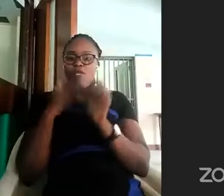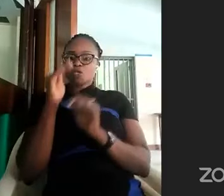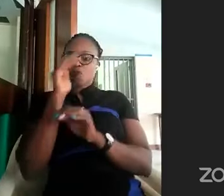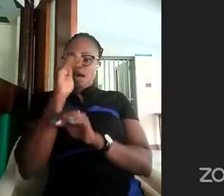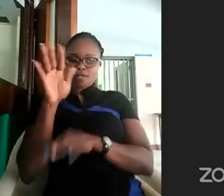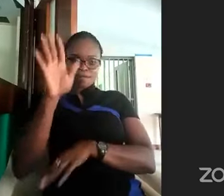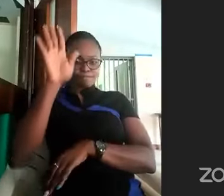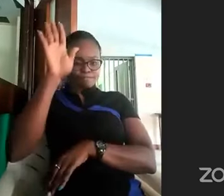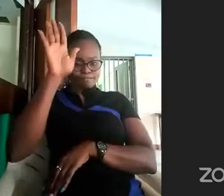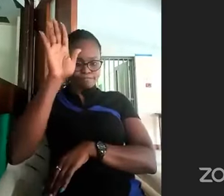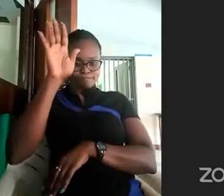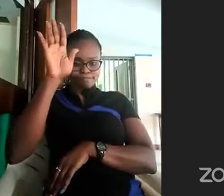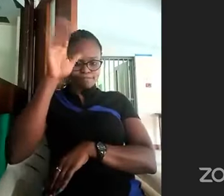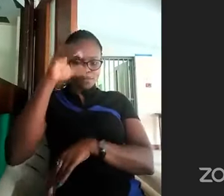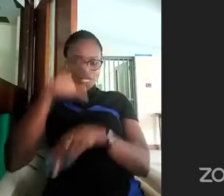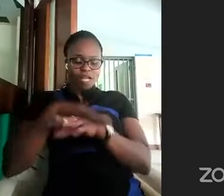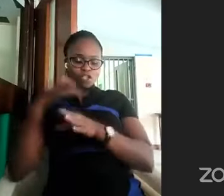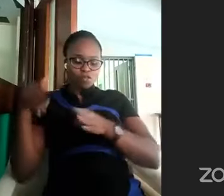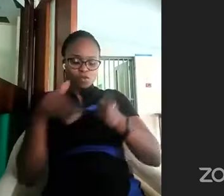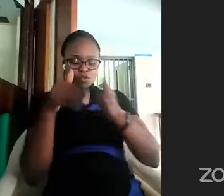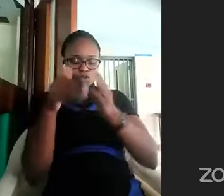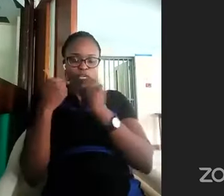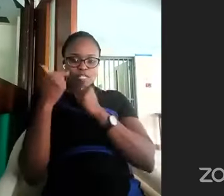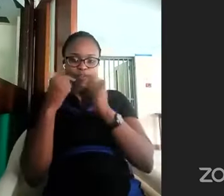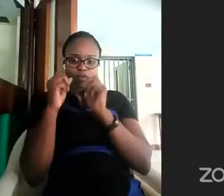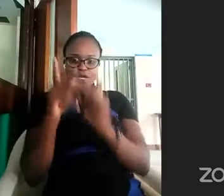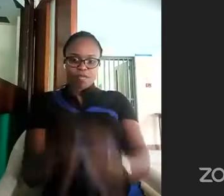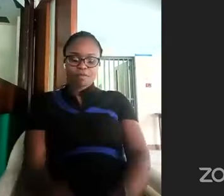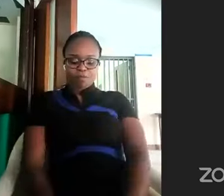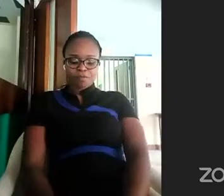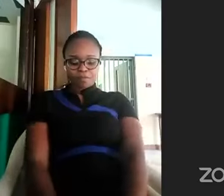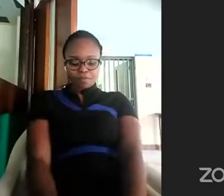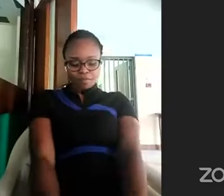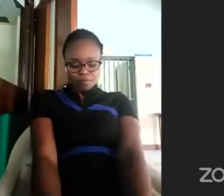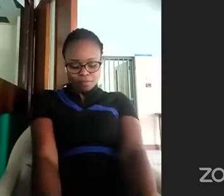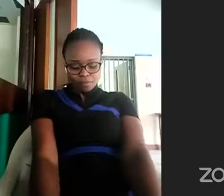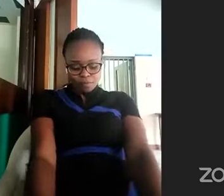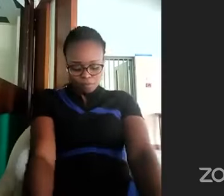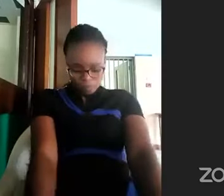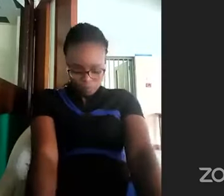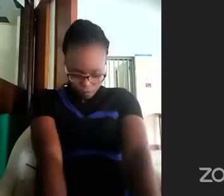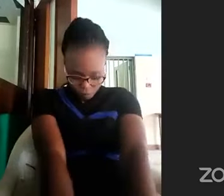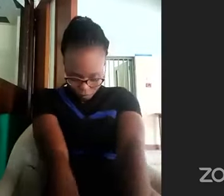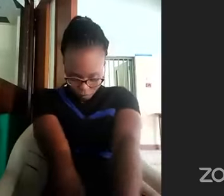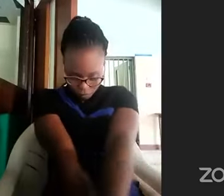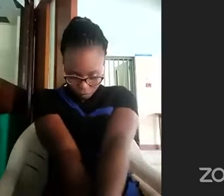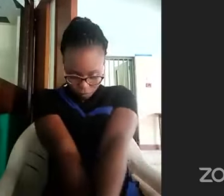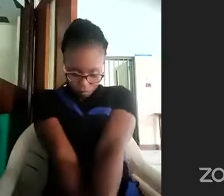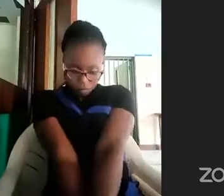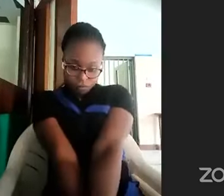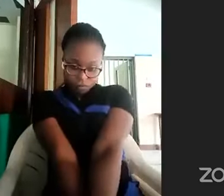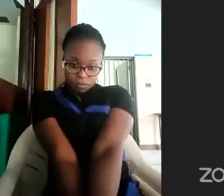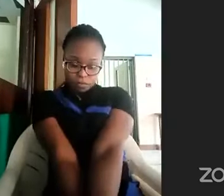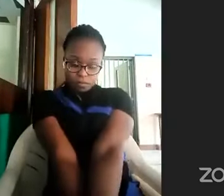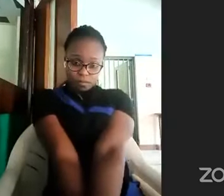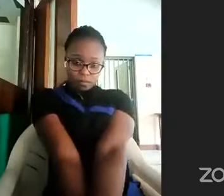speak. But in regards to that, I invite Maureen to answer the first question that was addressed to her. Thank you so much.